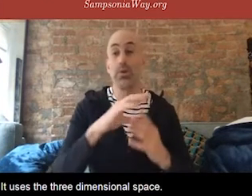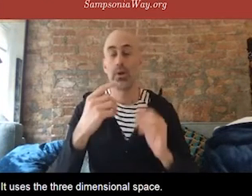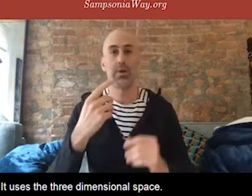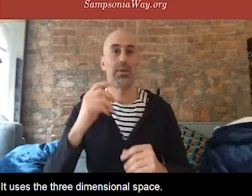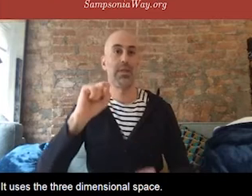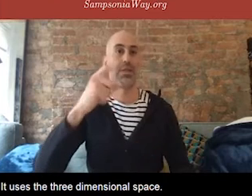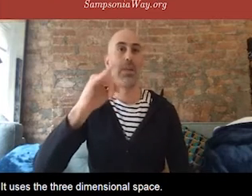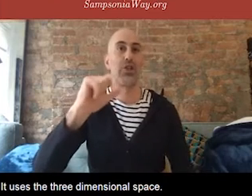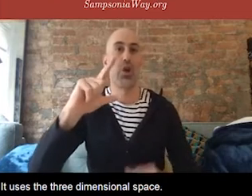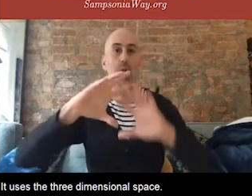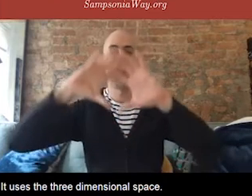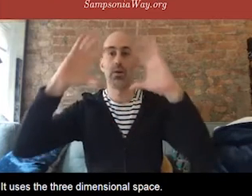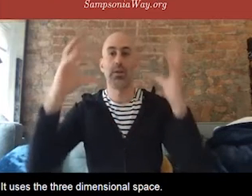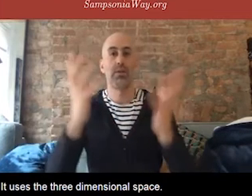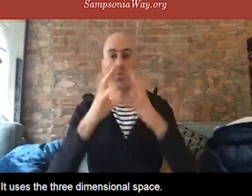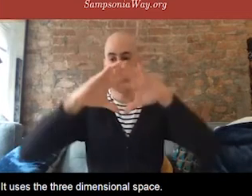Sign language is